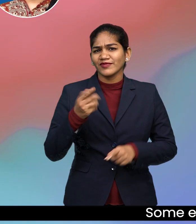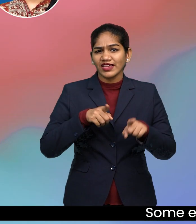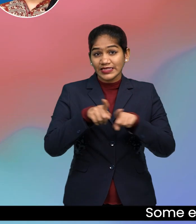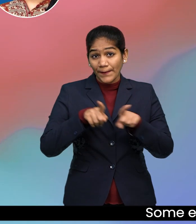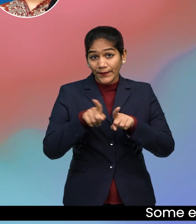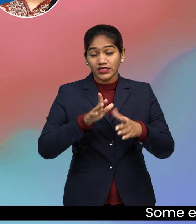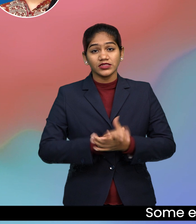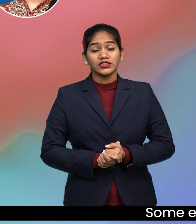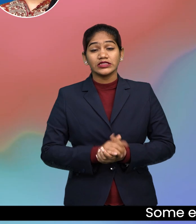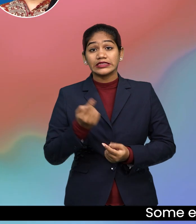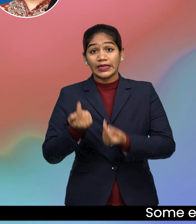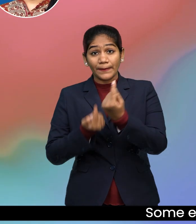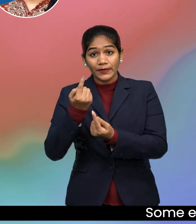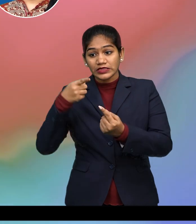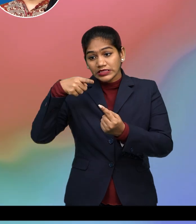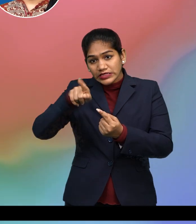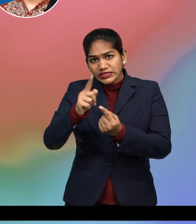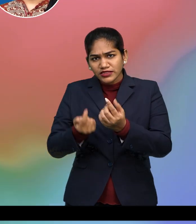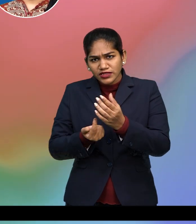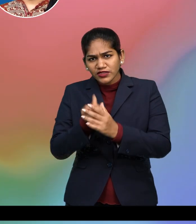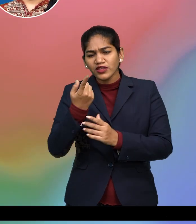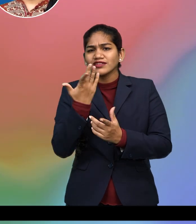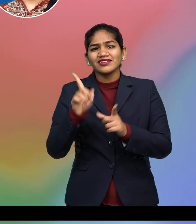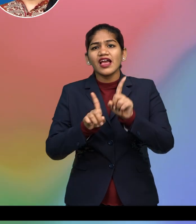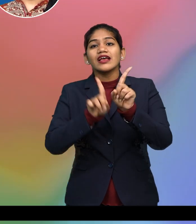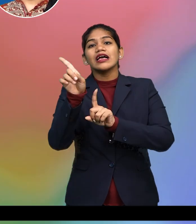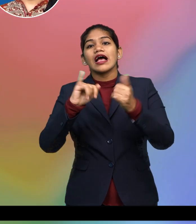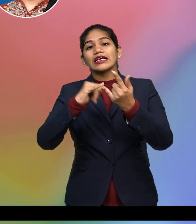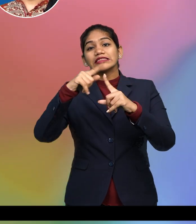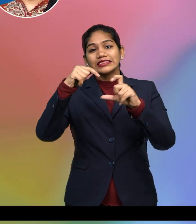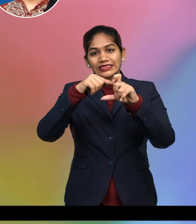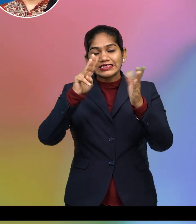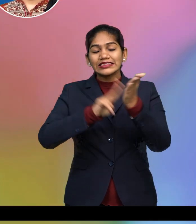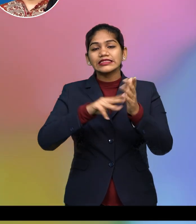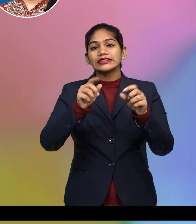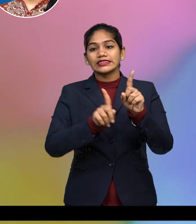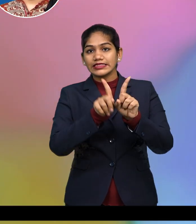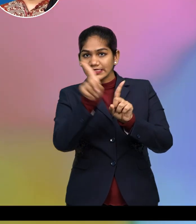Some examples of propagation by stem are